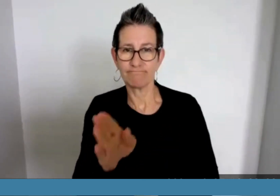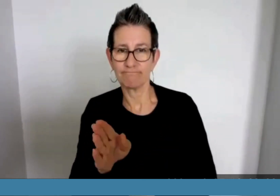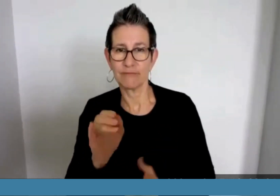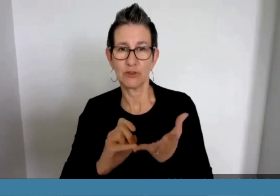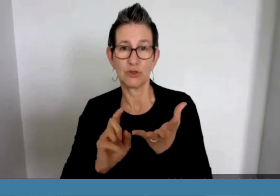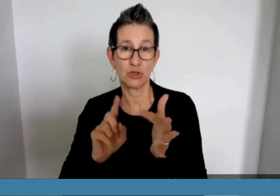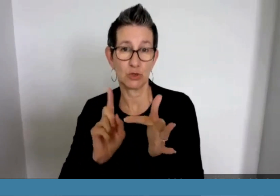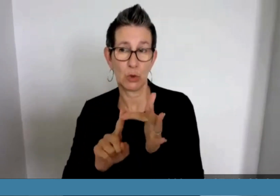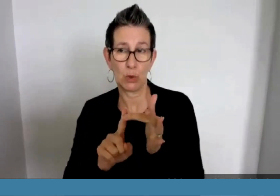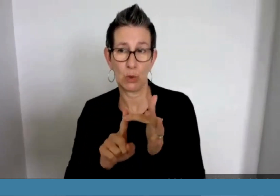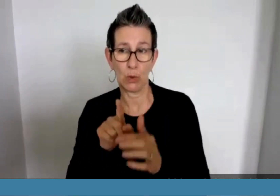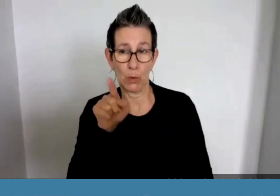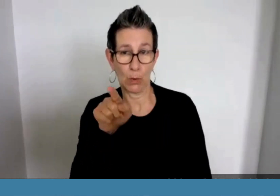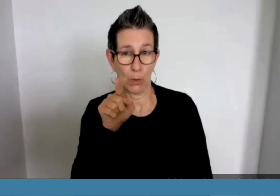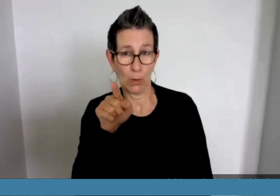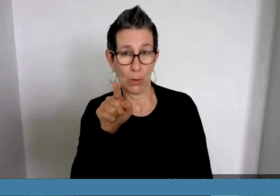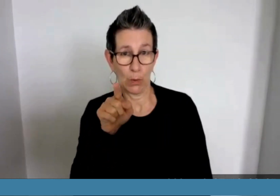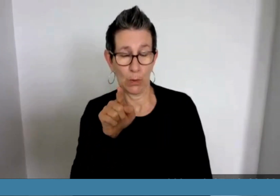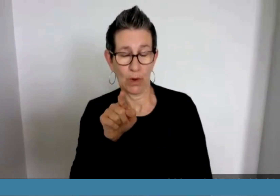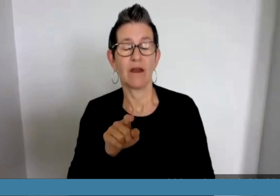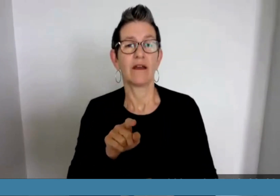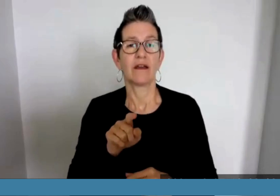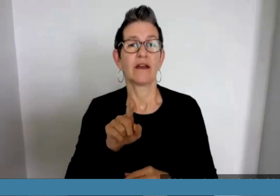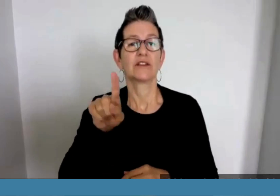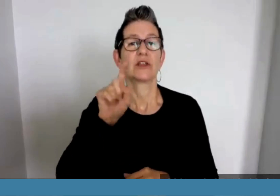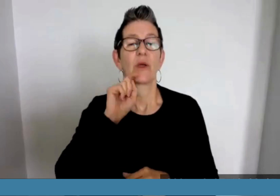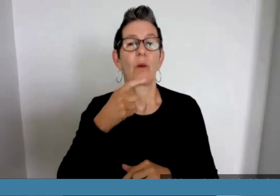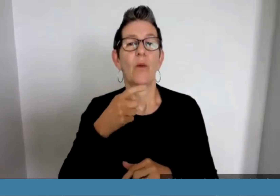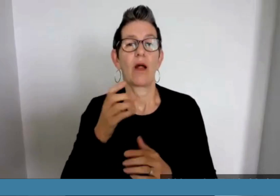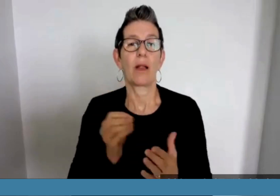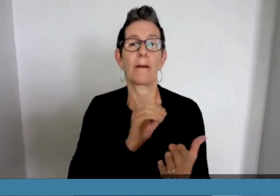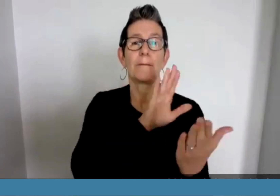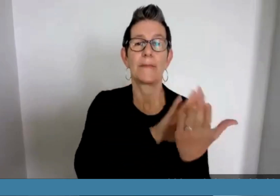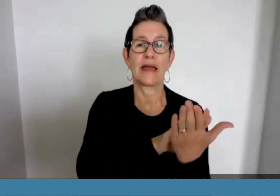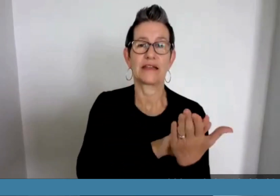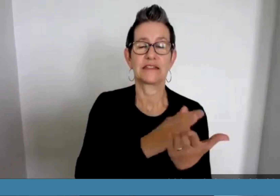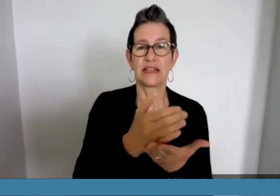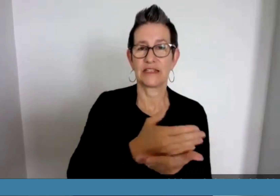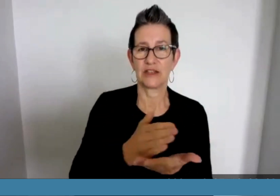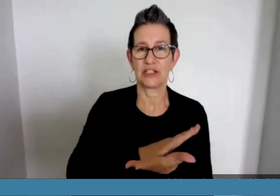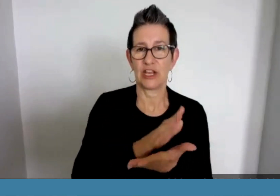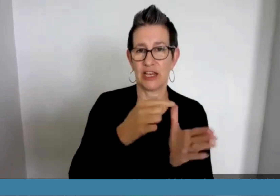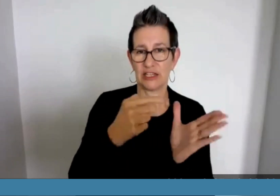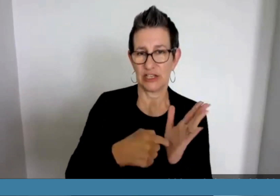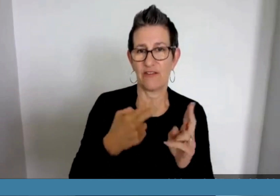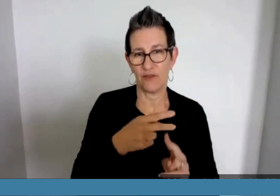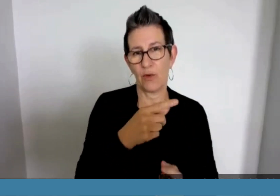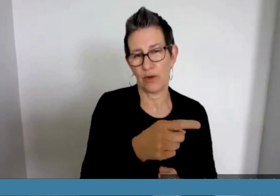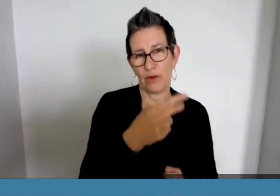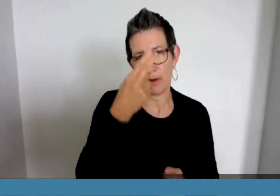Tape, and she will then paste that into the shared chat on your behalf, obviously without your